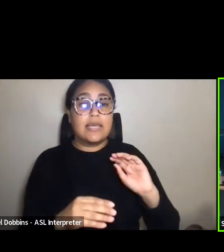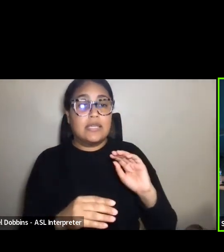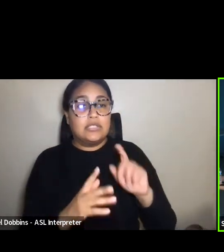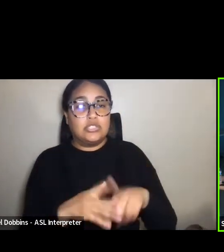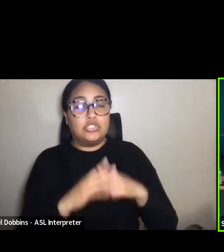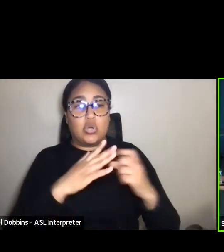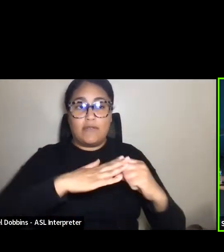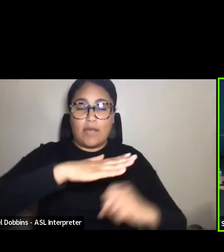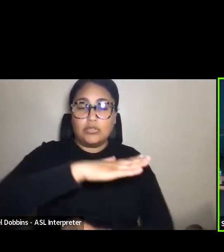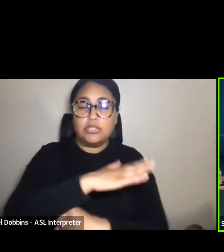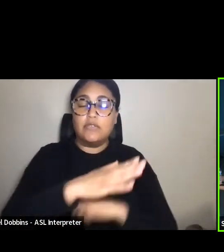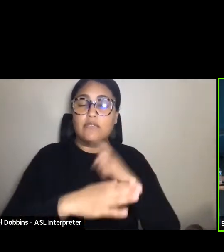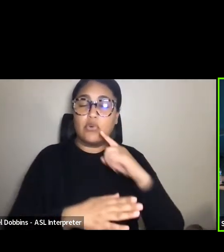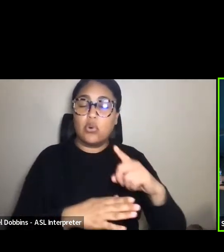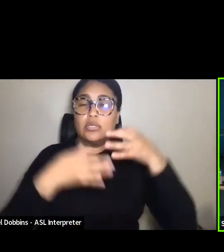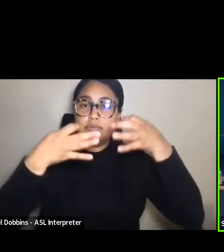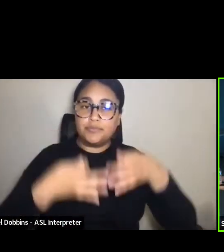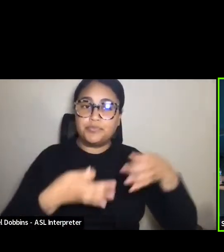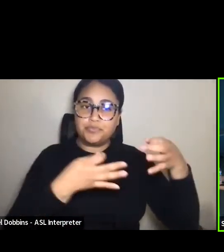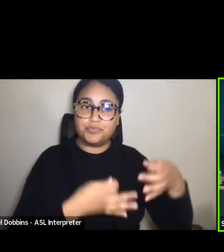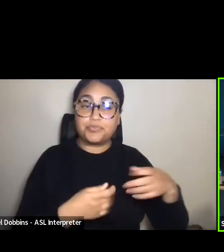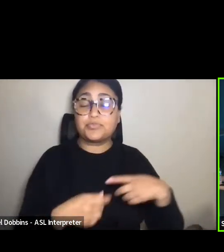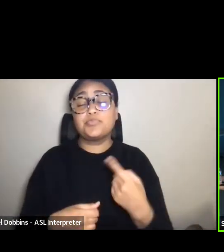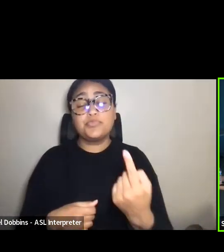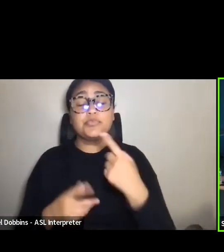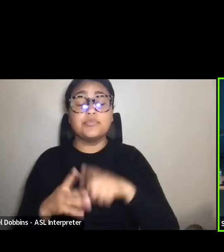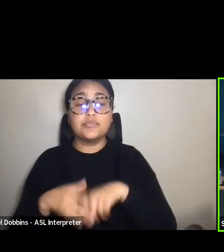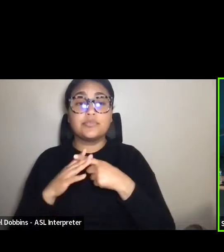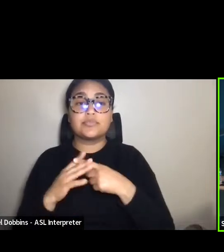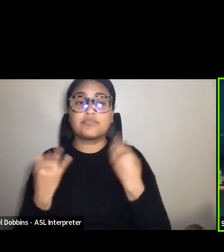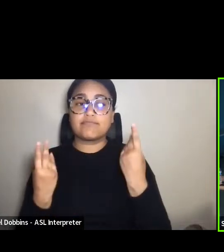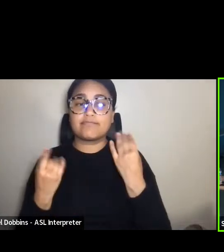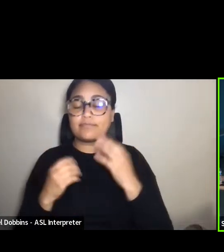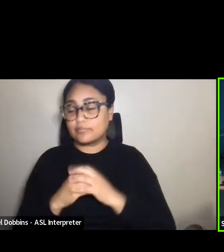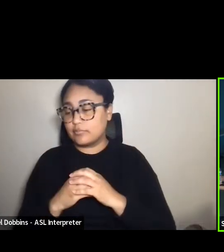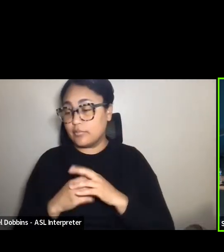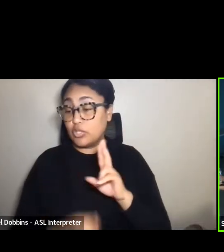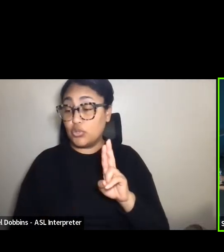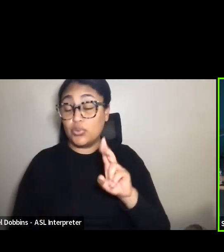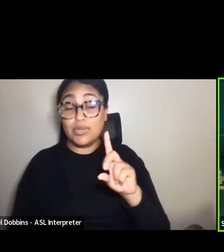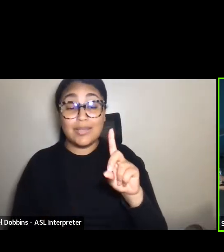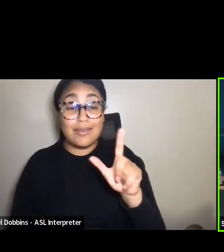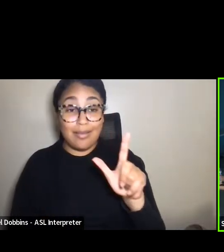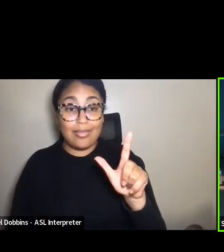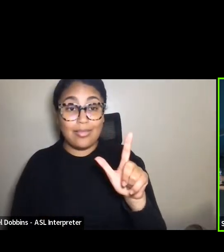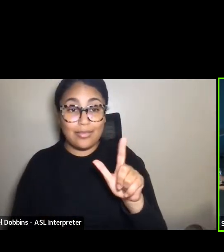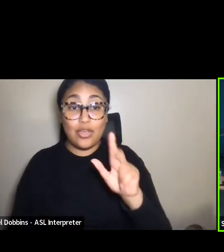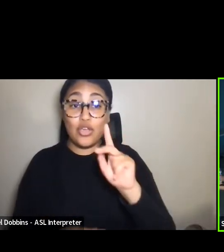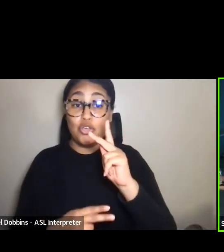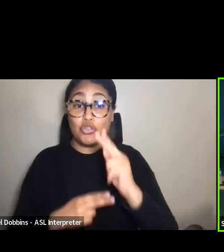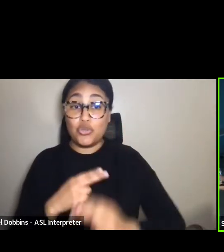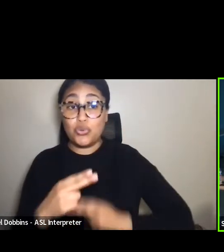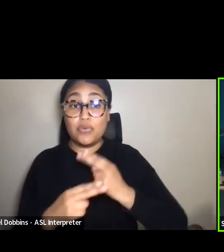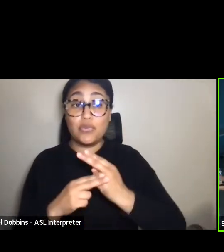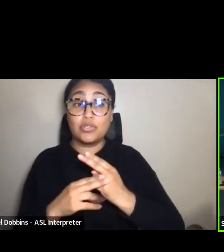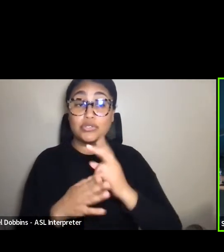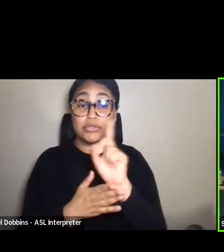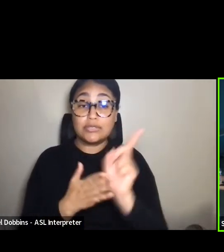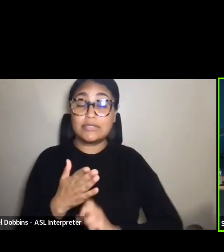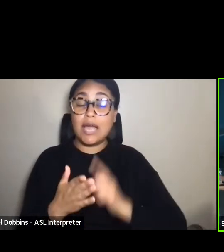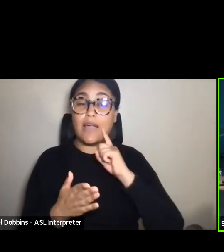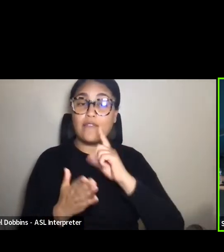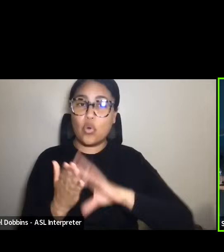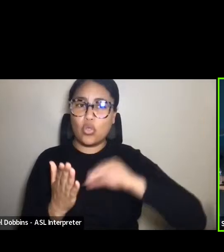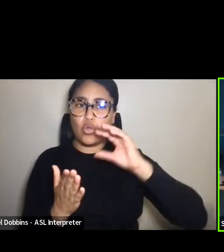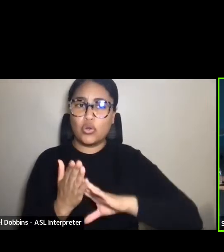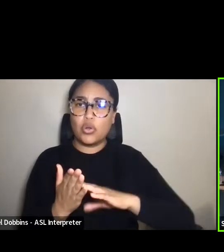decision-making. So the one thing that I think about, and we've talked about it here, is this idea about UDL, right? Universal Design for Learning. Again, how